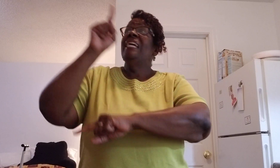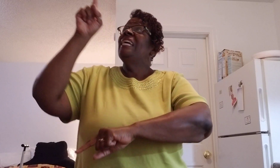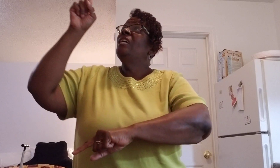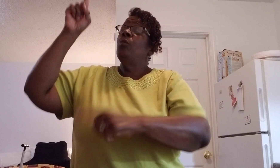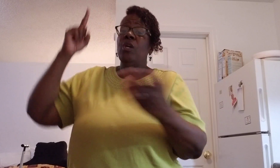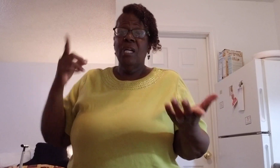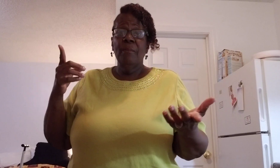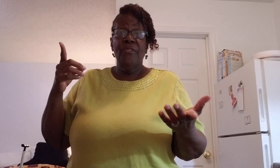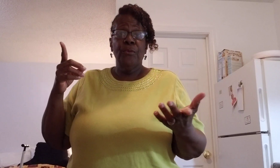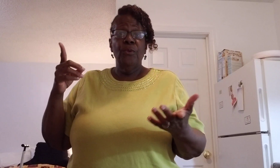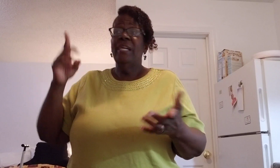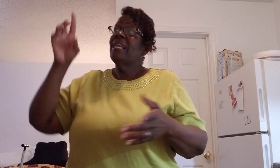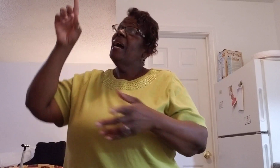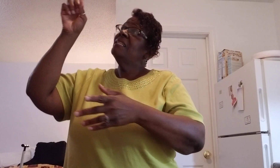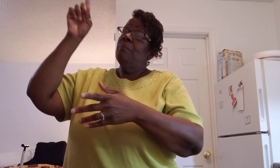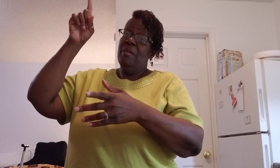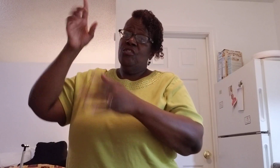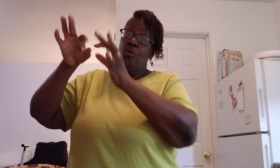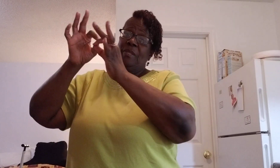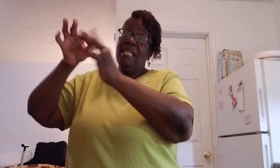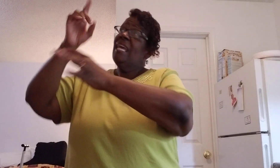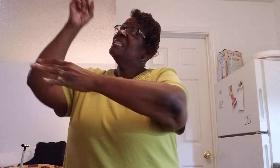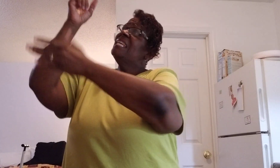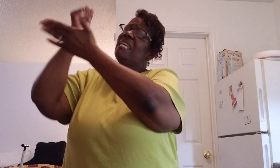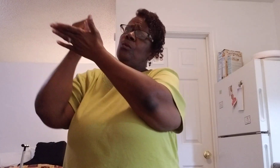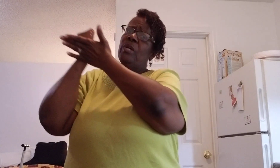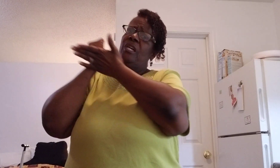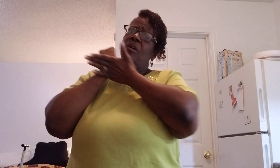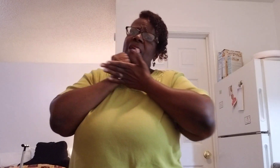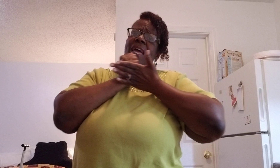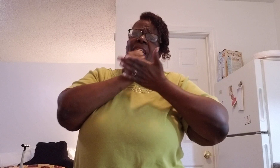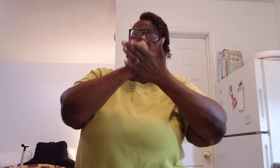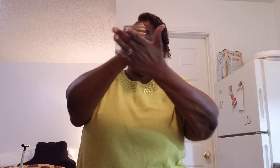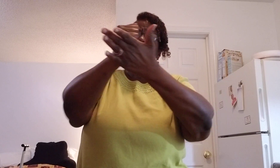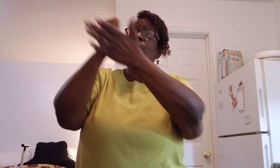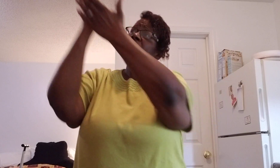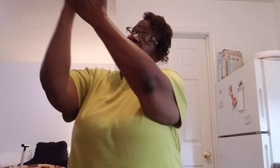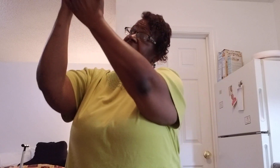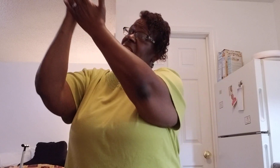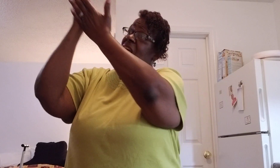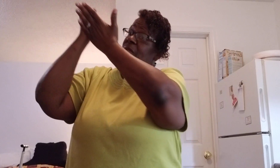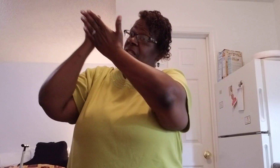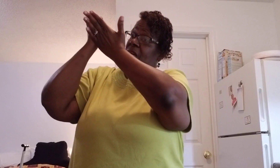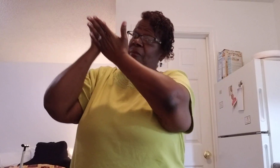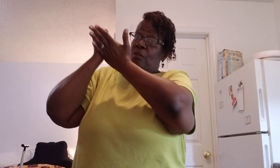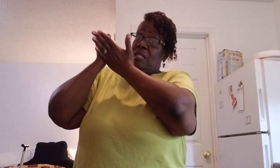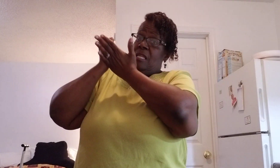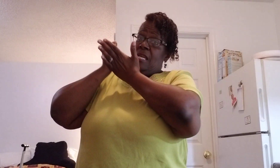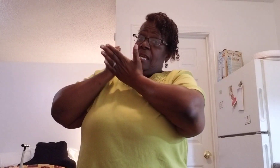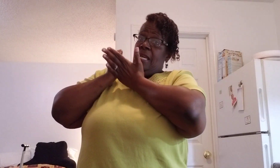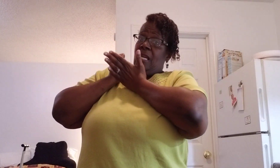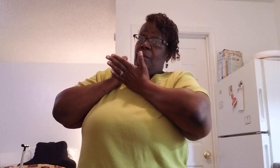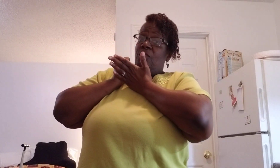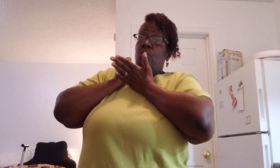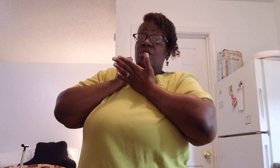He will come through, and I interpret that as he will help you. It's like he's coming towards me.